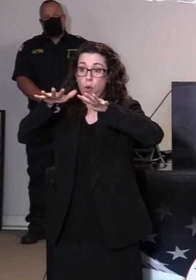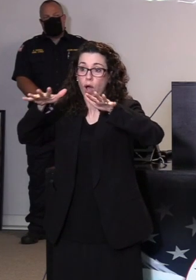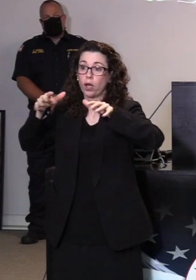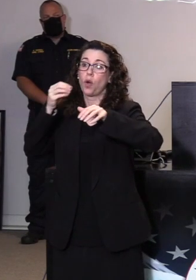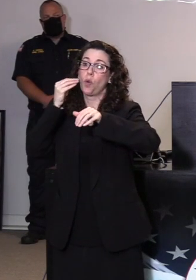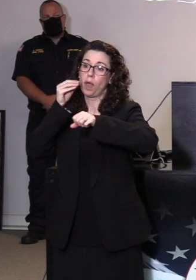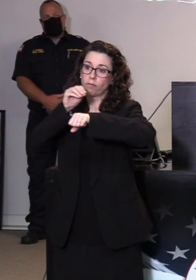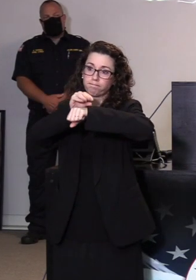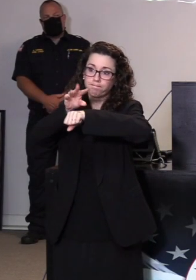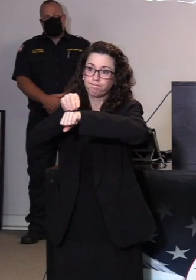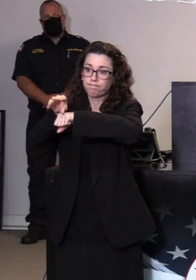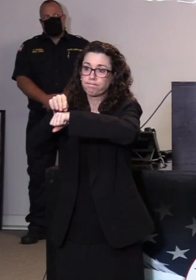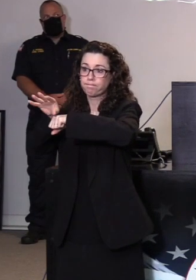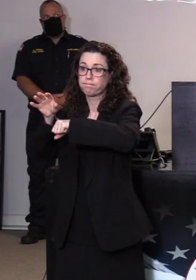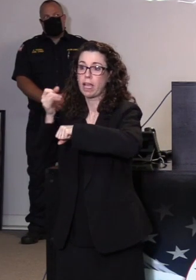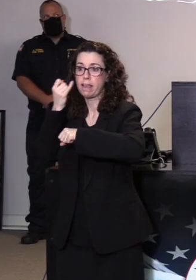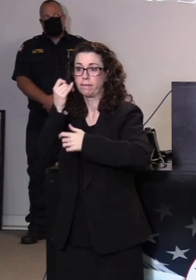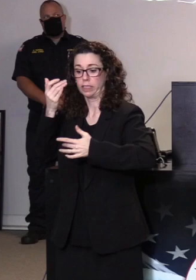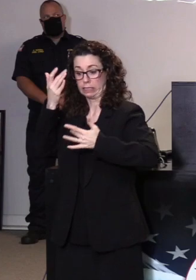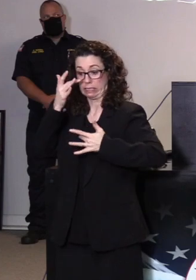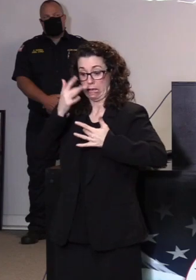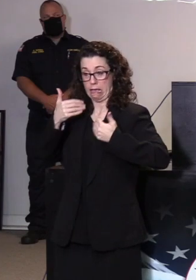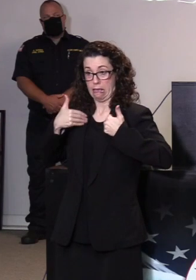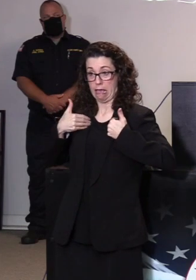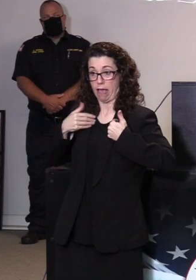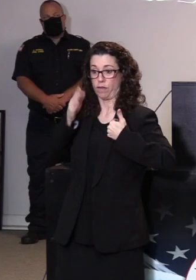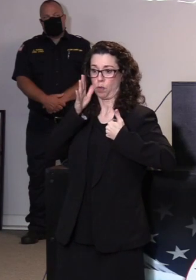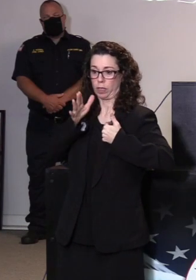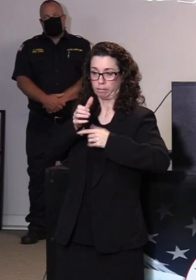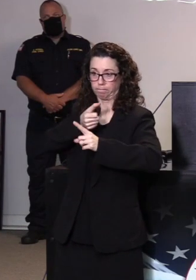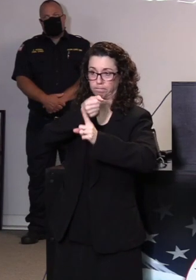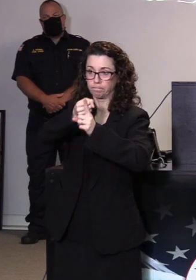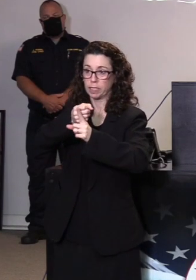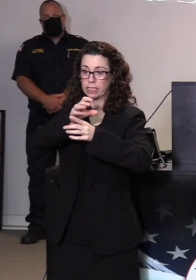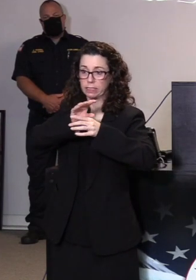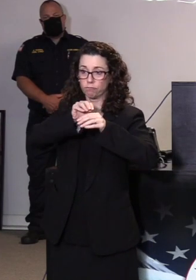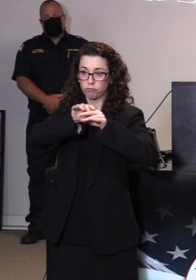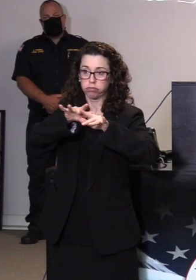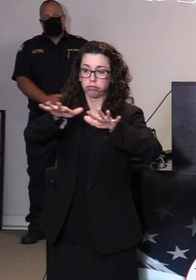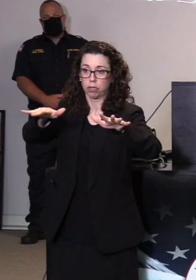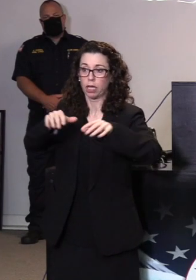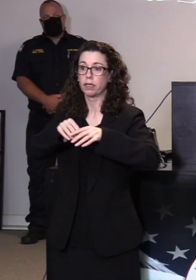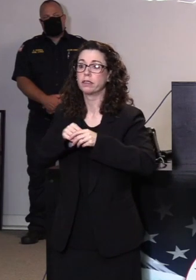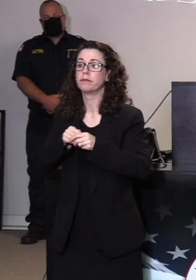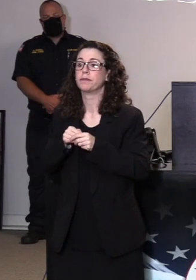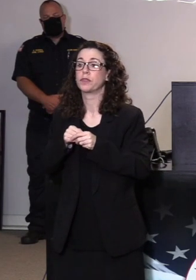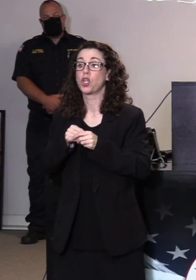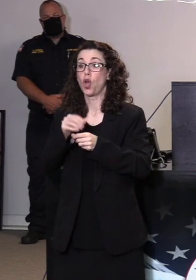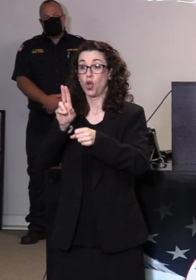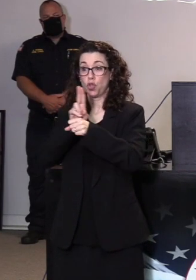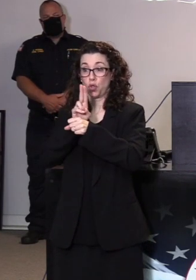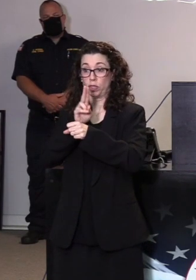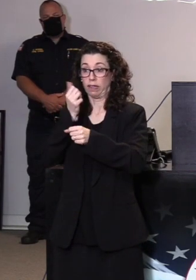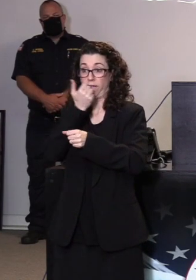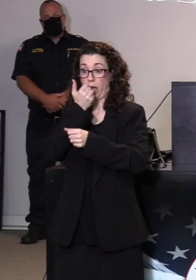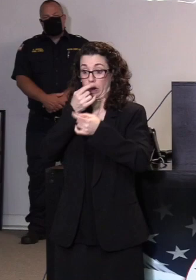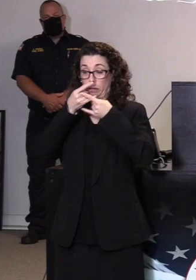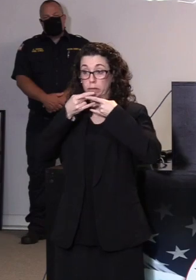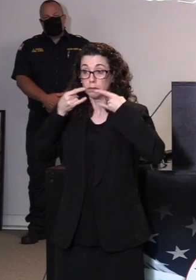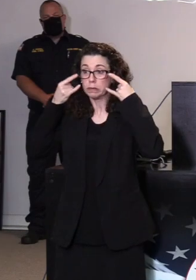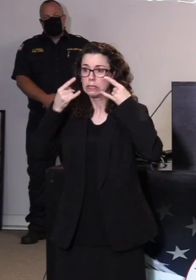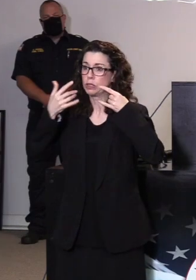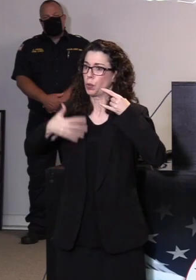COVID-19 spreads mainly among people who are in close contact with one another, so the use of cloth face coverings is